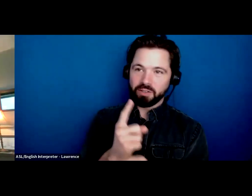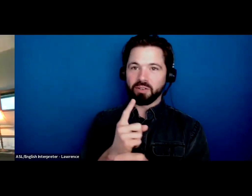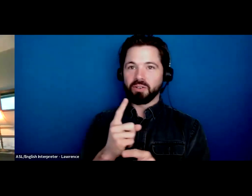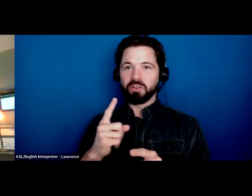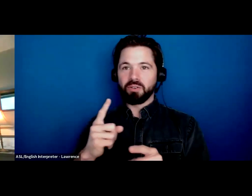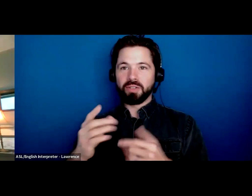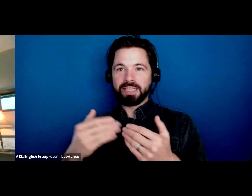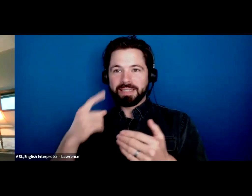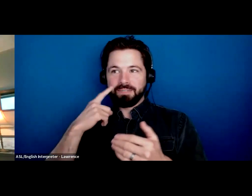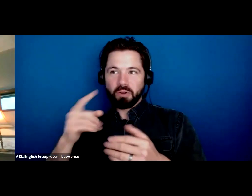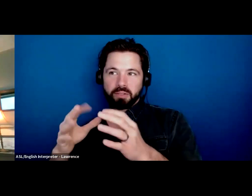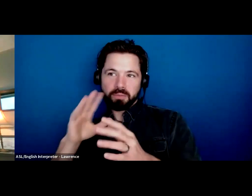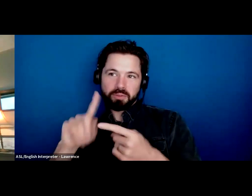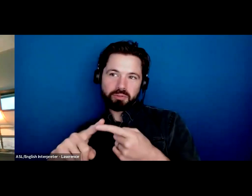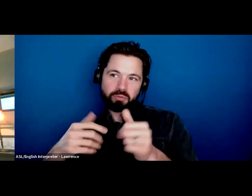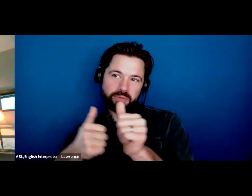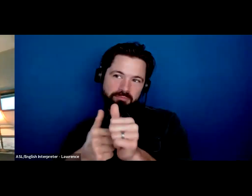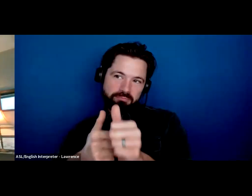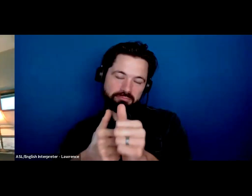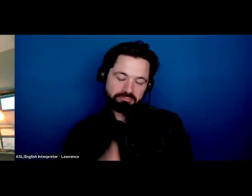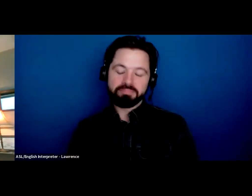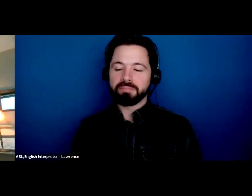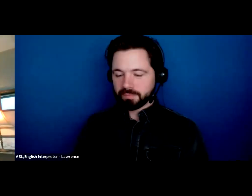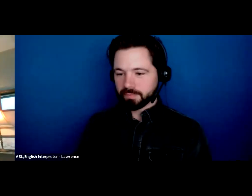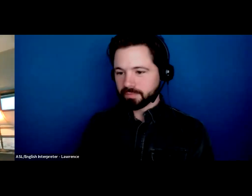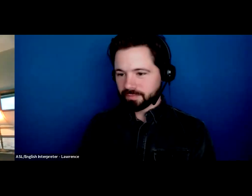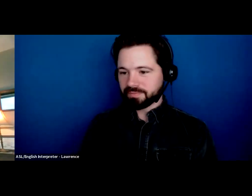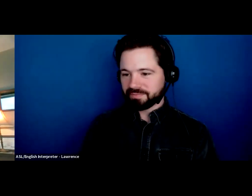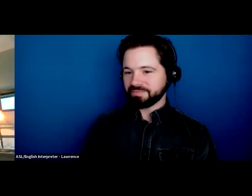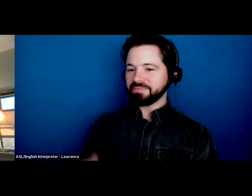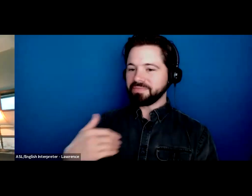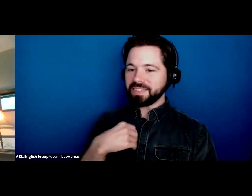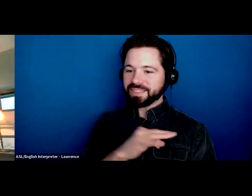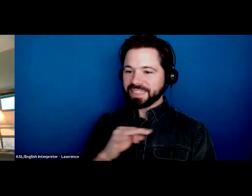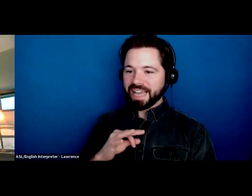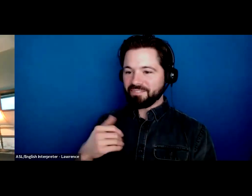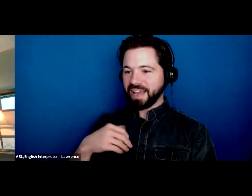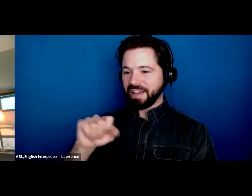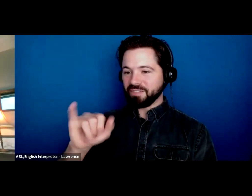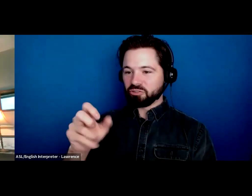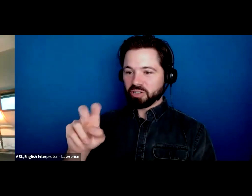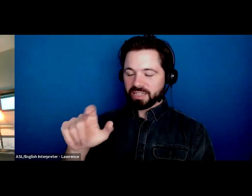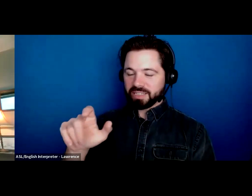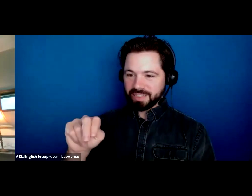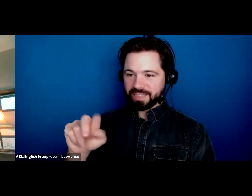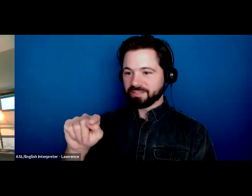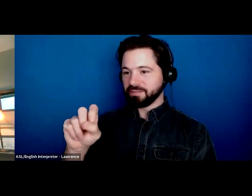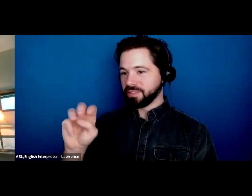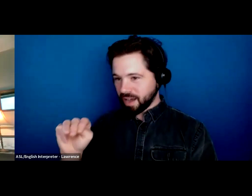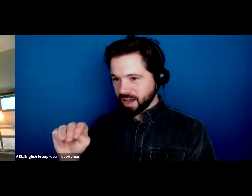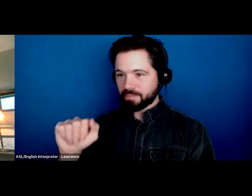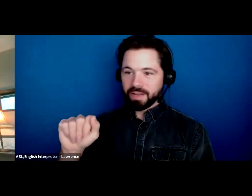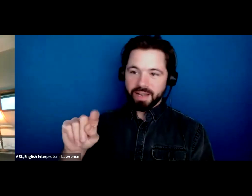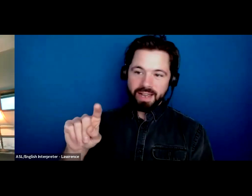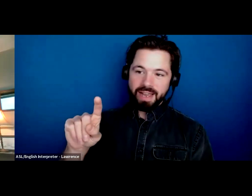them to be able to keep up with in the speed. So for our staff, we have Jaslyn from Community Services and Tom and Adriana,